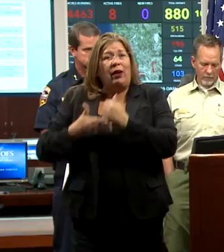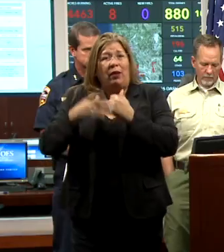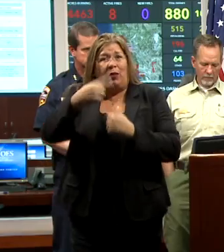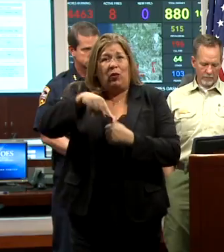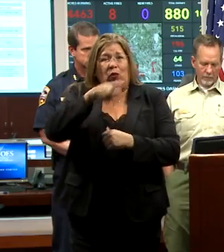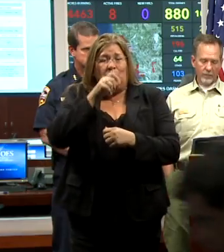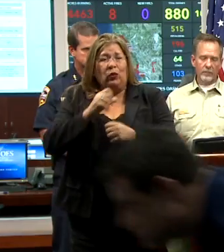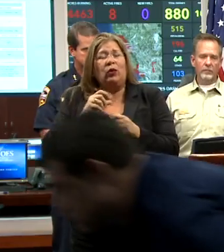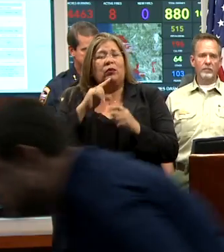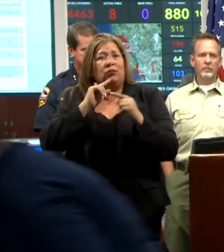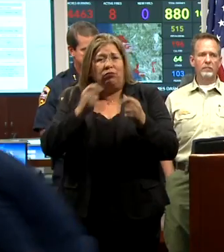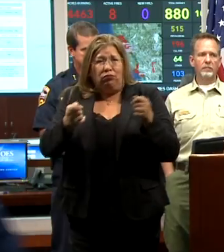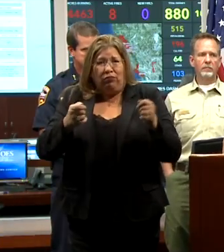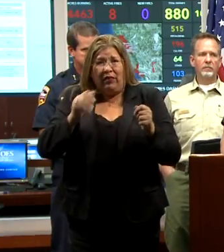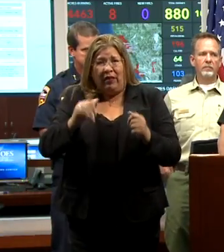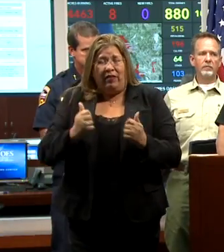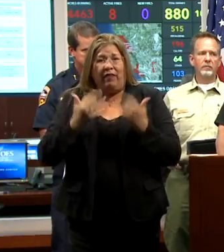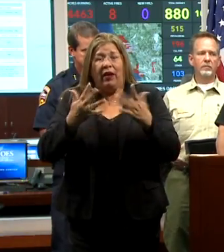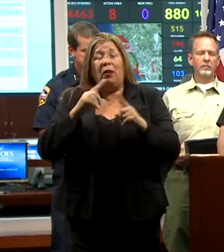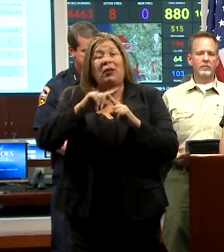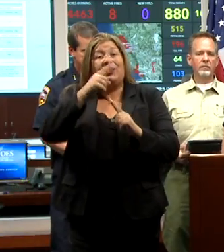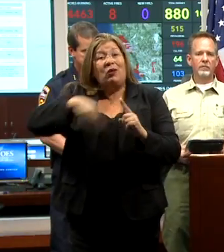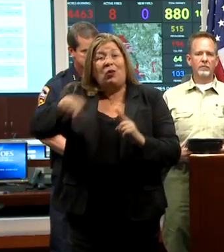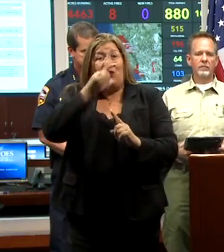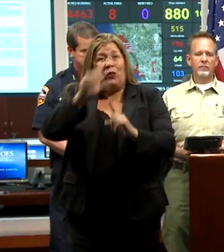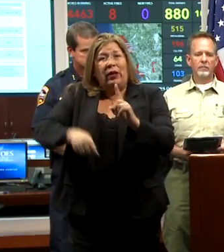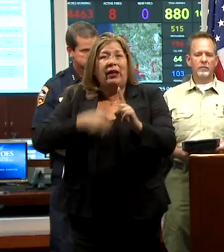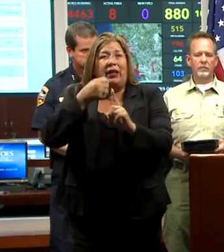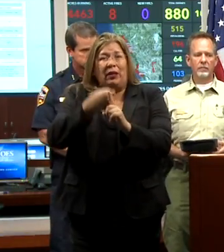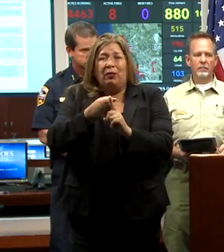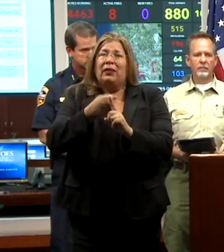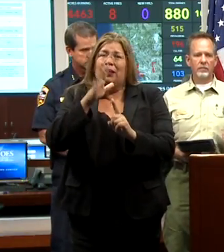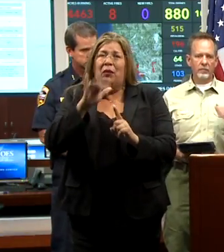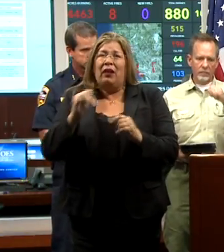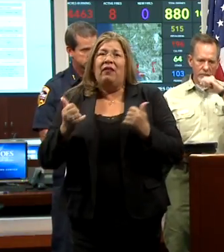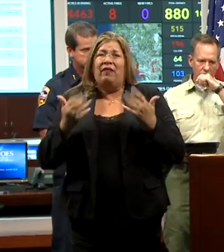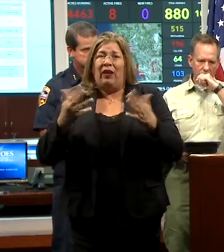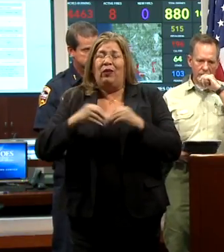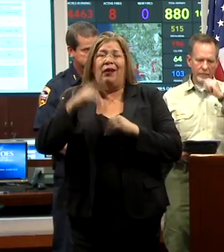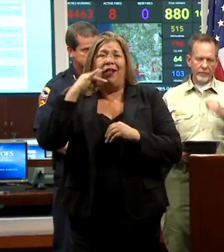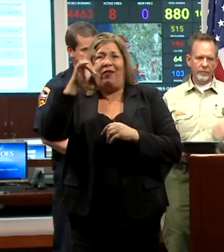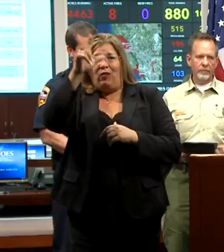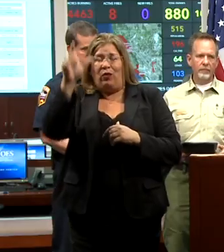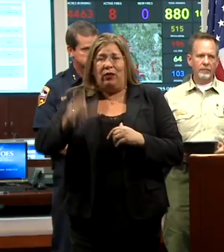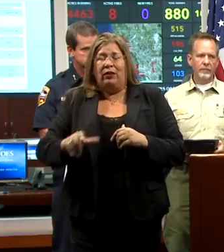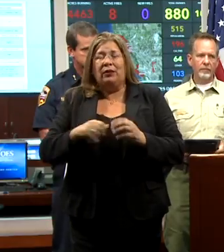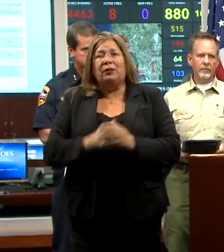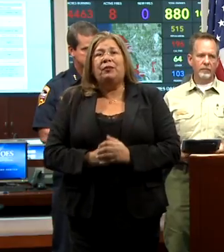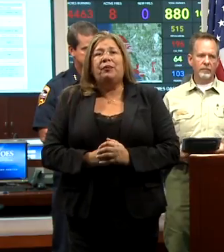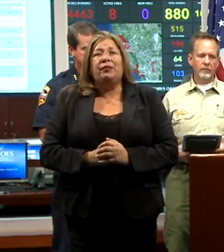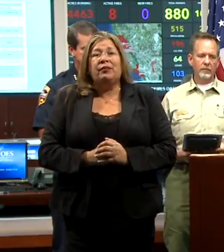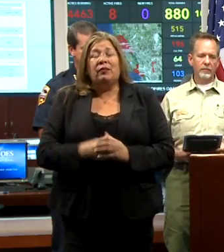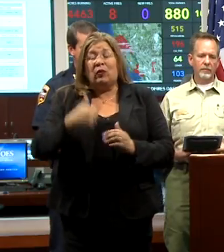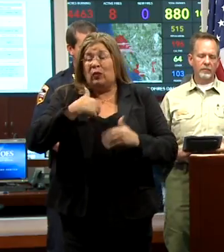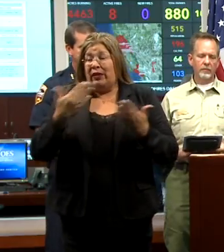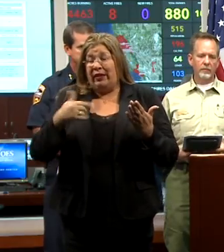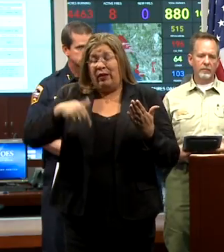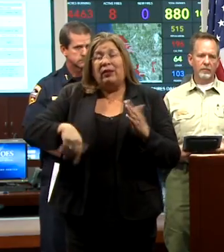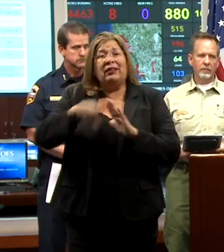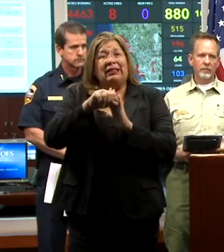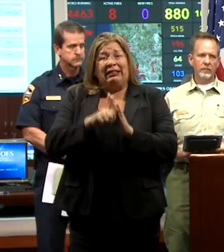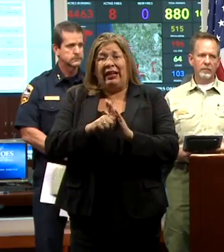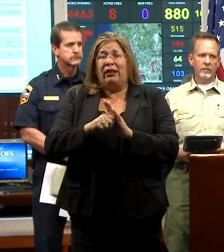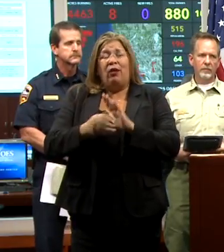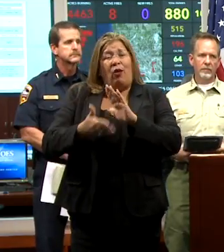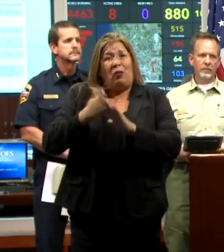and those impacted by the major wildfires burning across California right now. We're here today at the State Operations Center, the